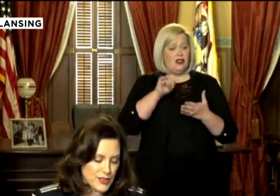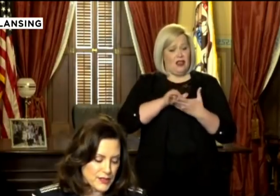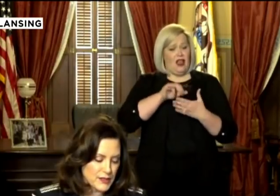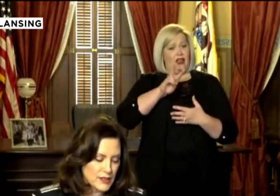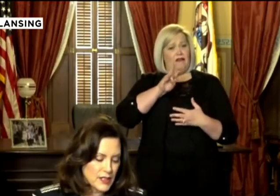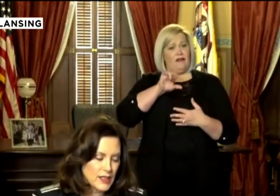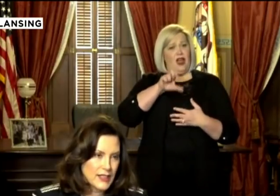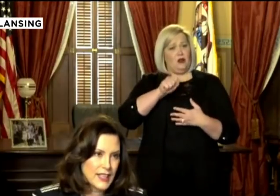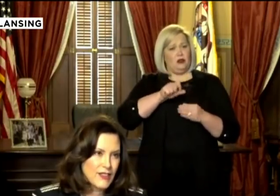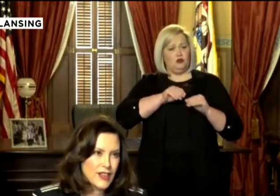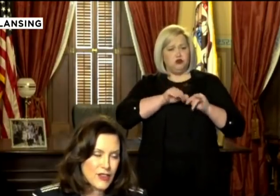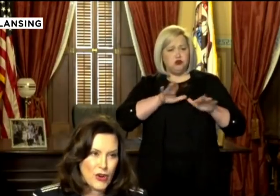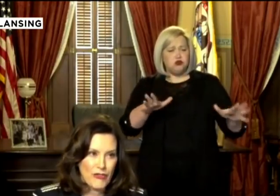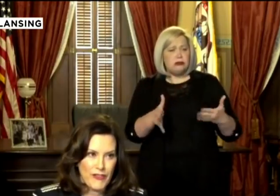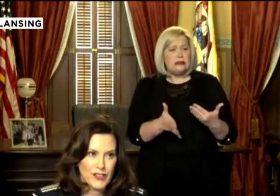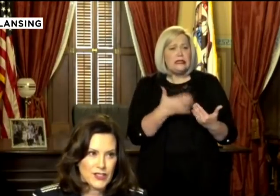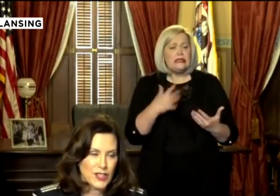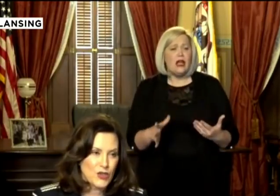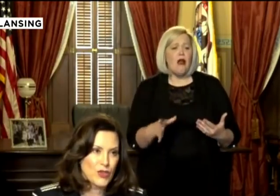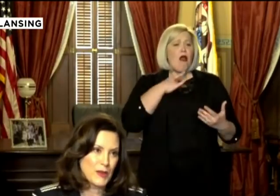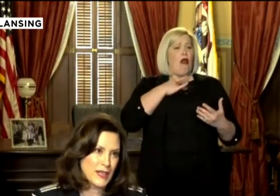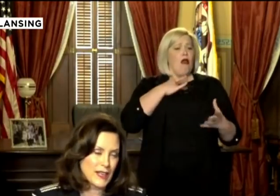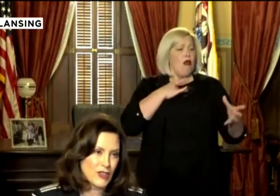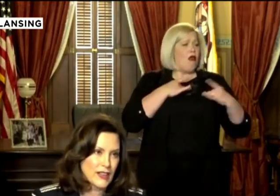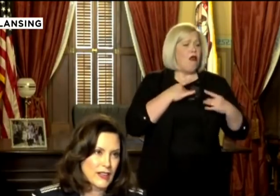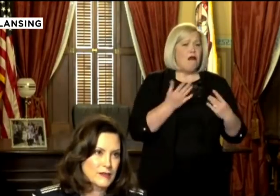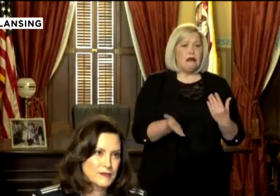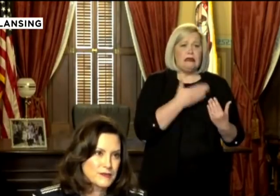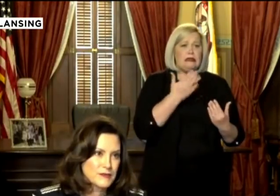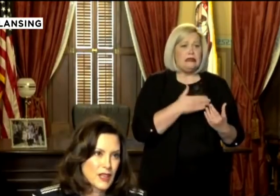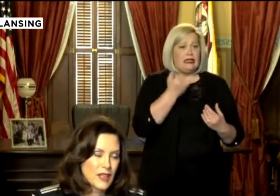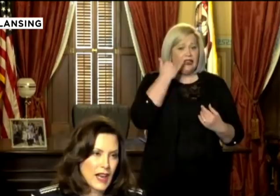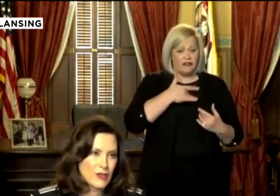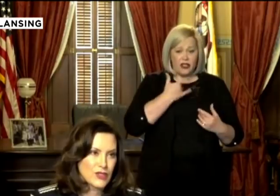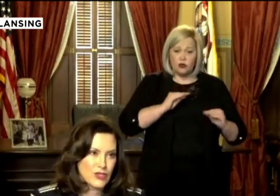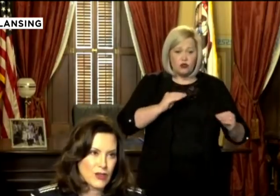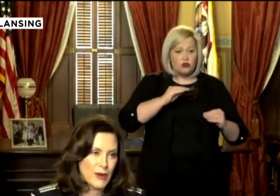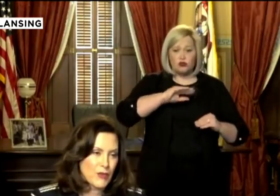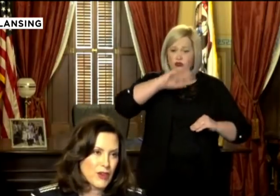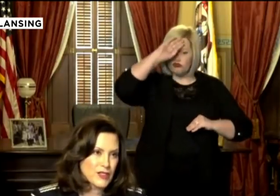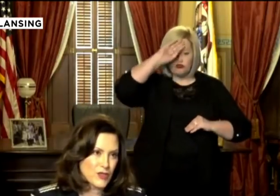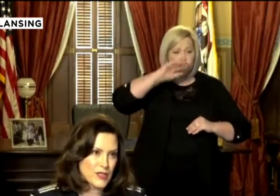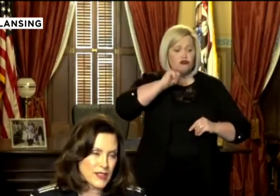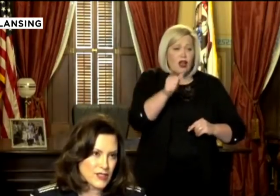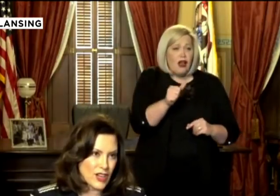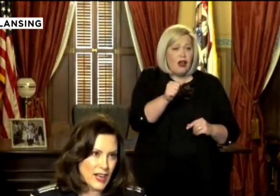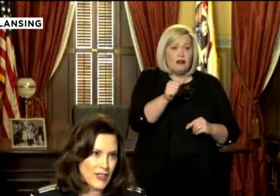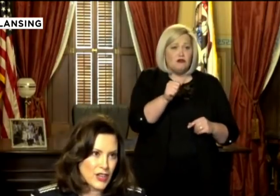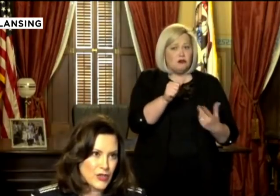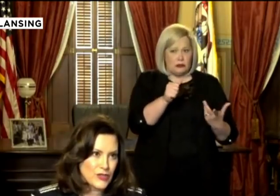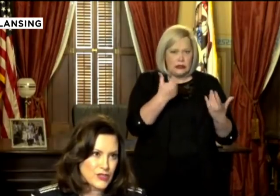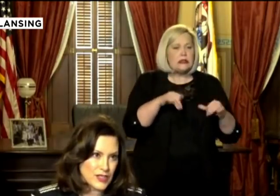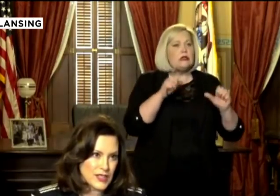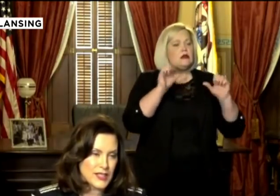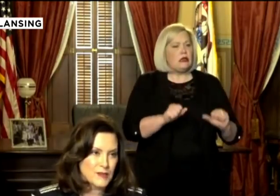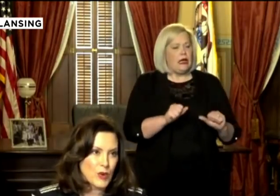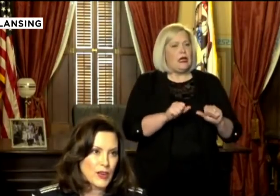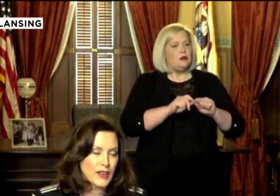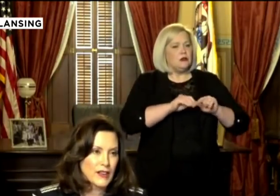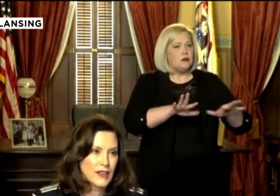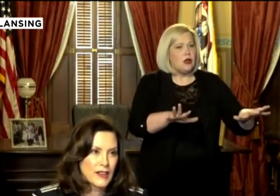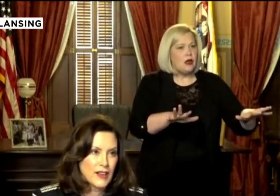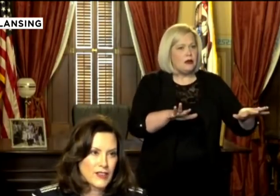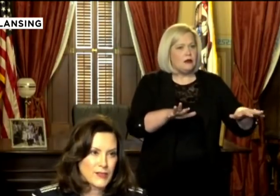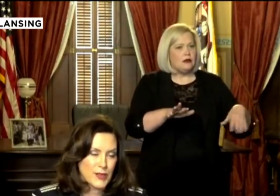person to person. Even if you don't feel sick, you could be carrying it. I was struck by one of the stories I saw on the news just